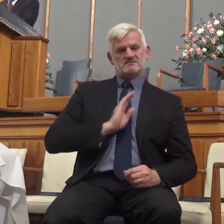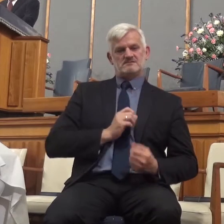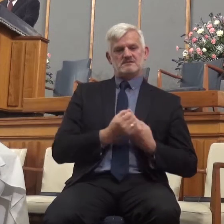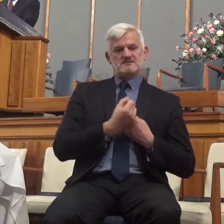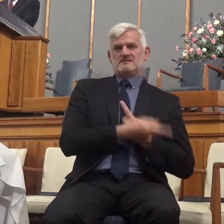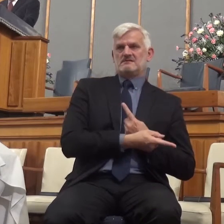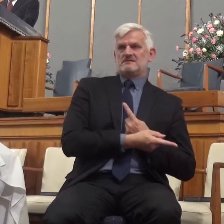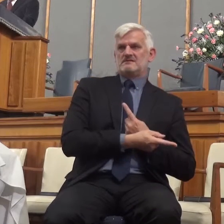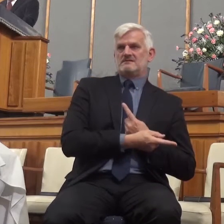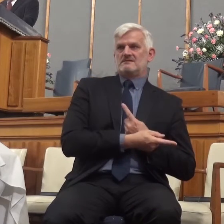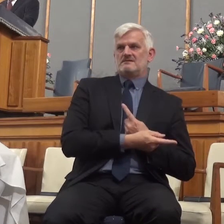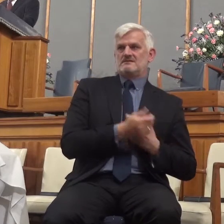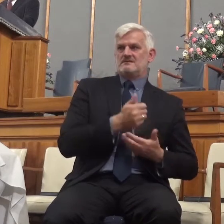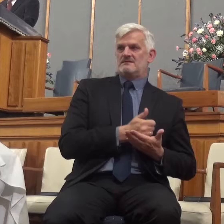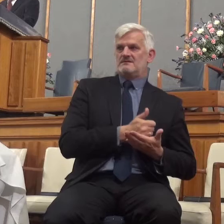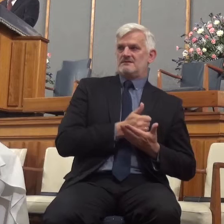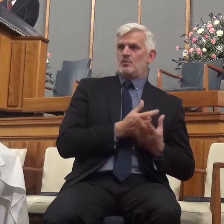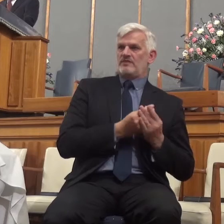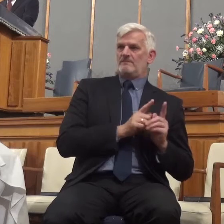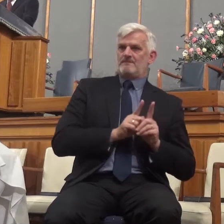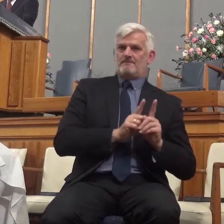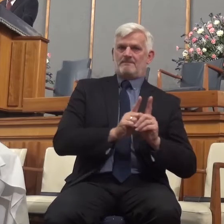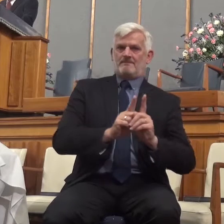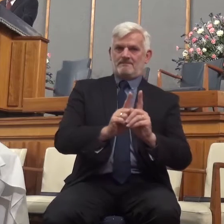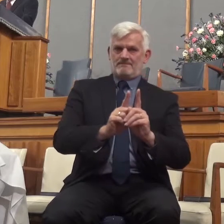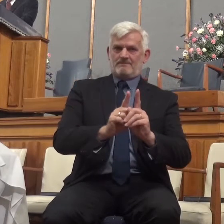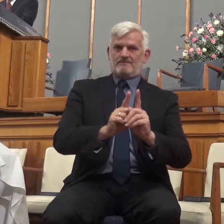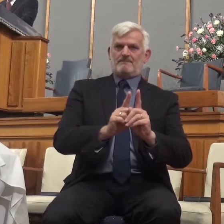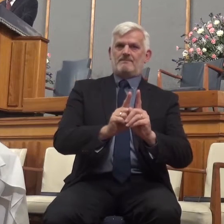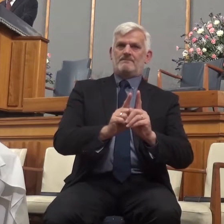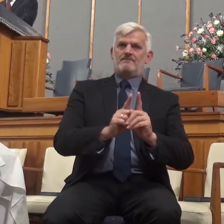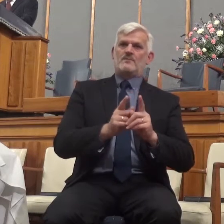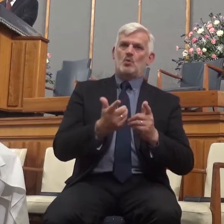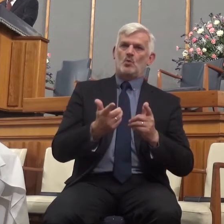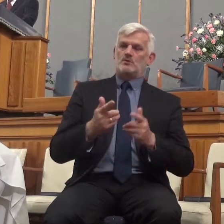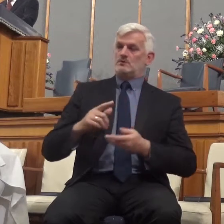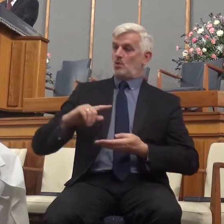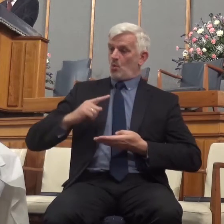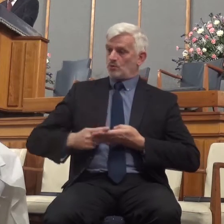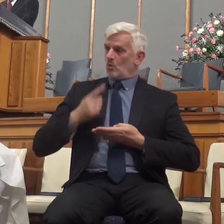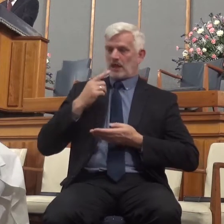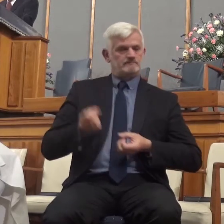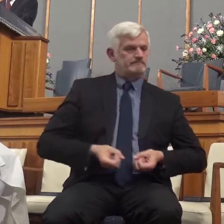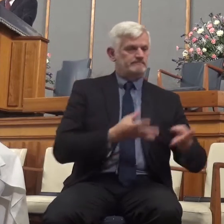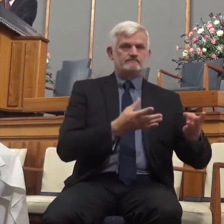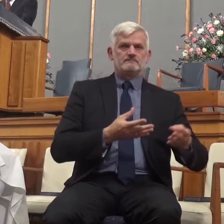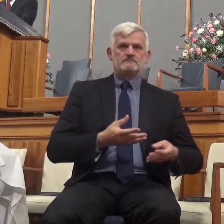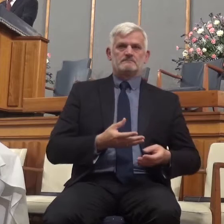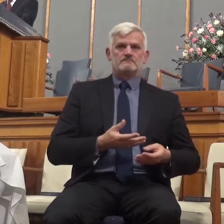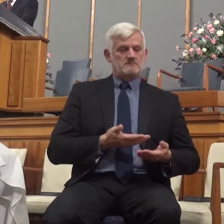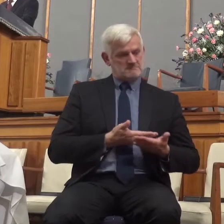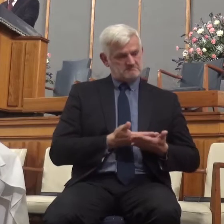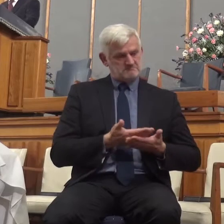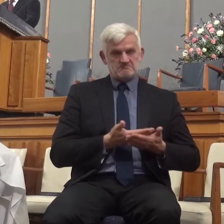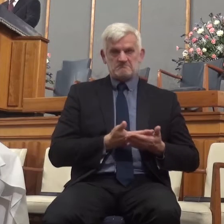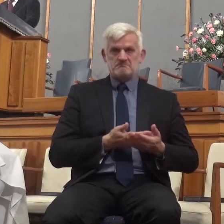officer, who was a major who accompanied him all the time and transmitted all his orders and instructions, and discussed everything with